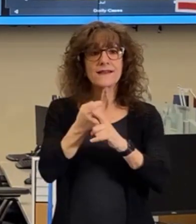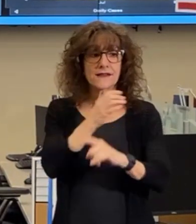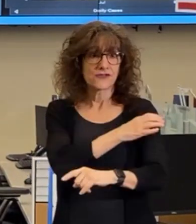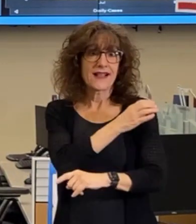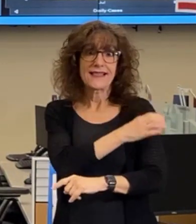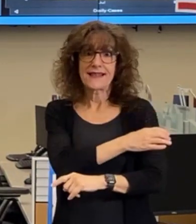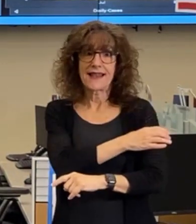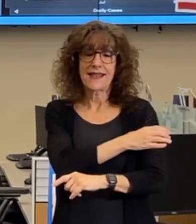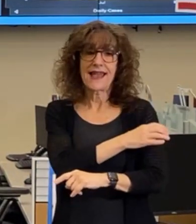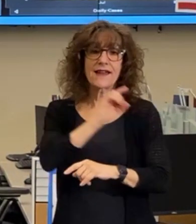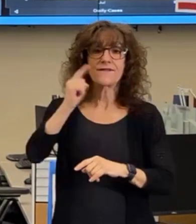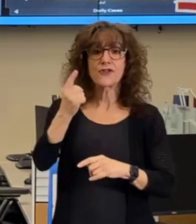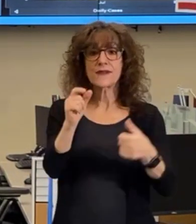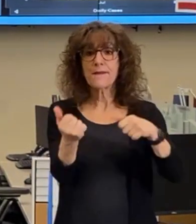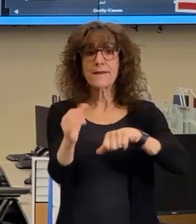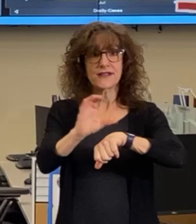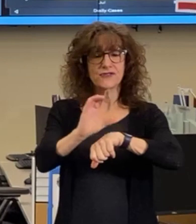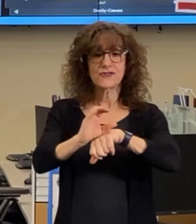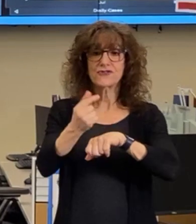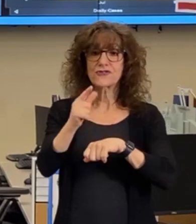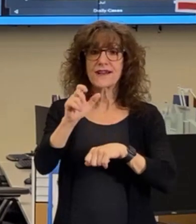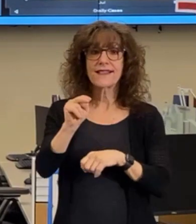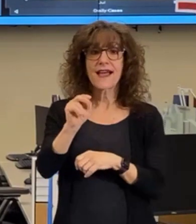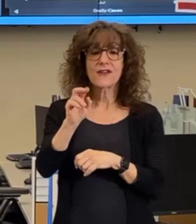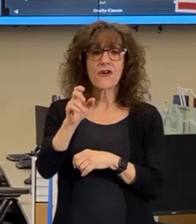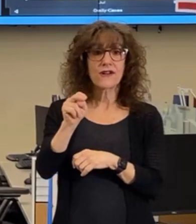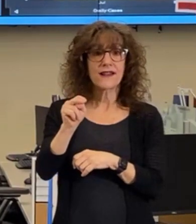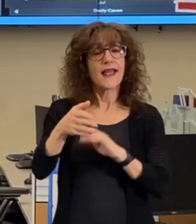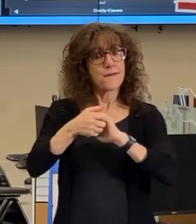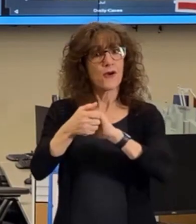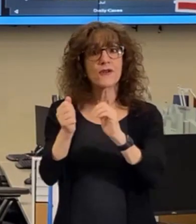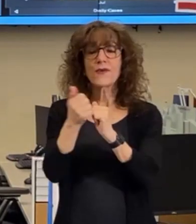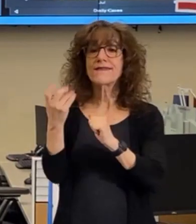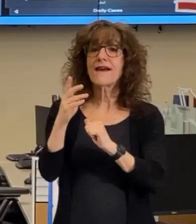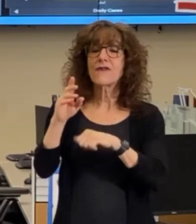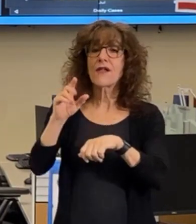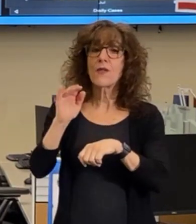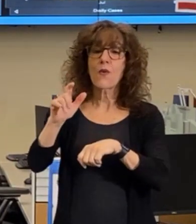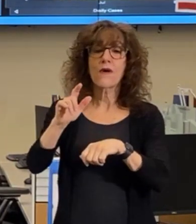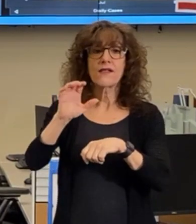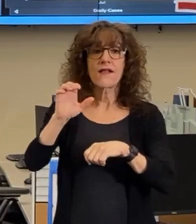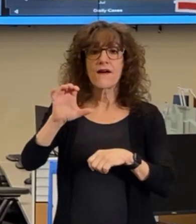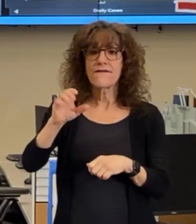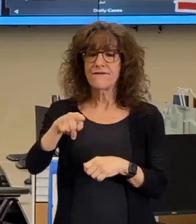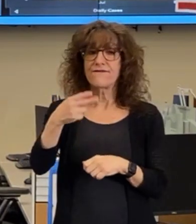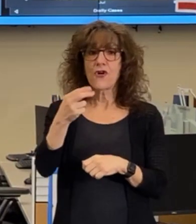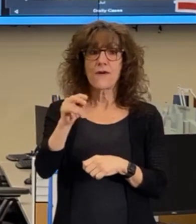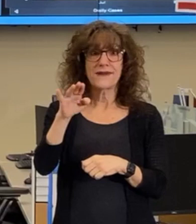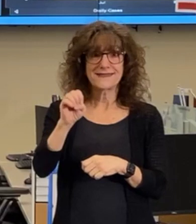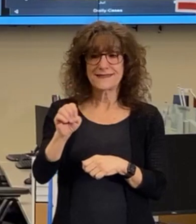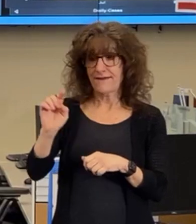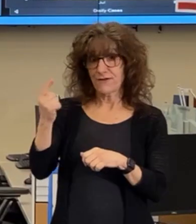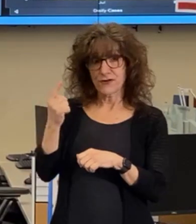clinic at the First Baptist Church of Glenarden and partnerships with several local pharmacies. The clinic at the First Baptist Church